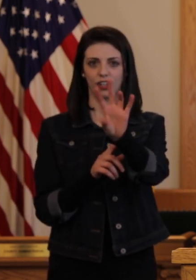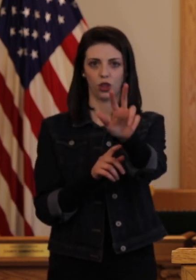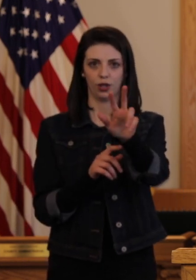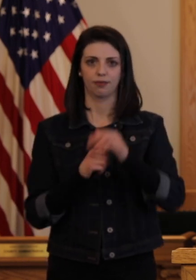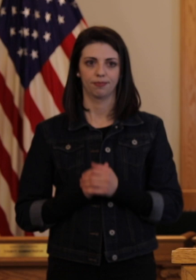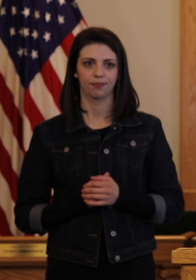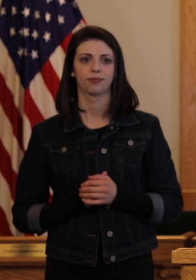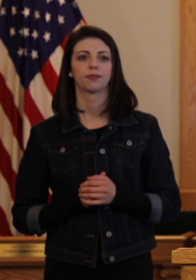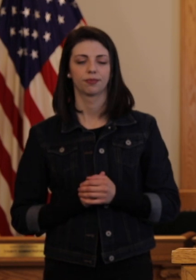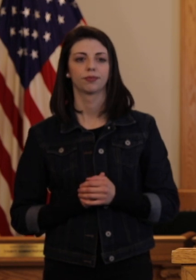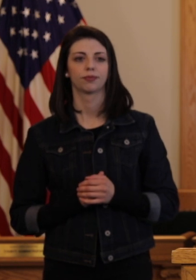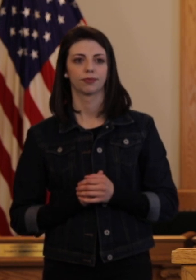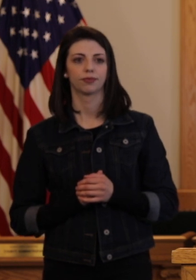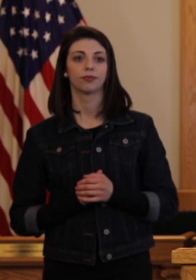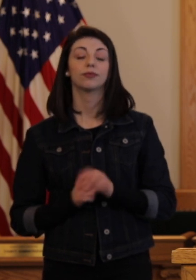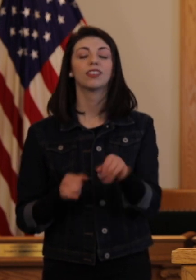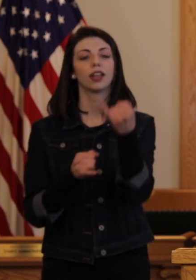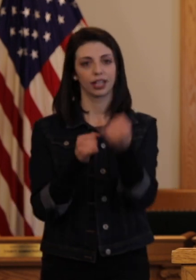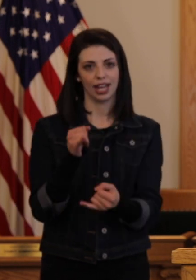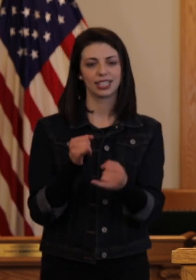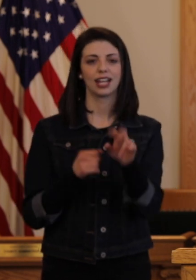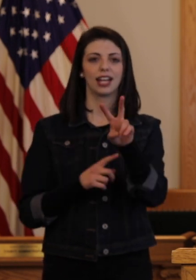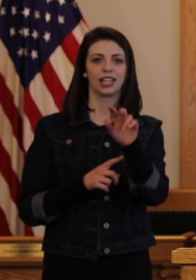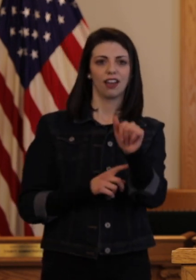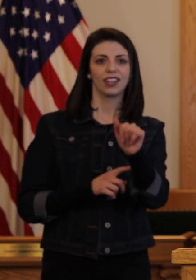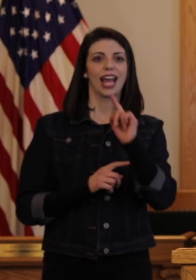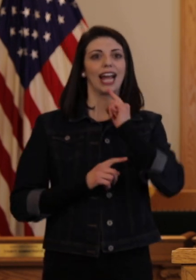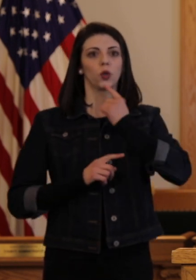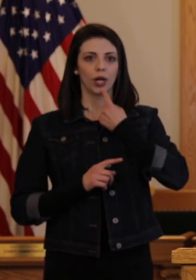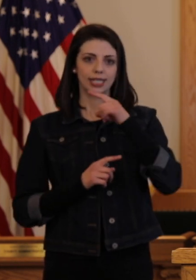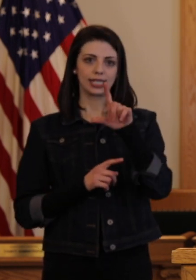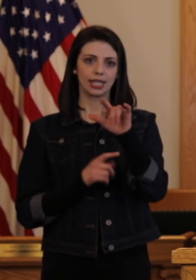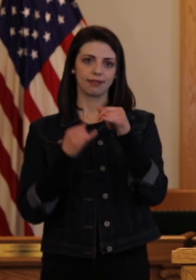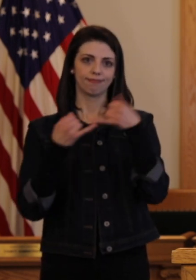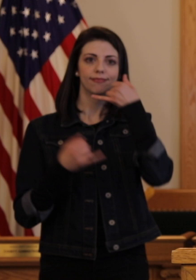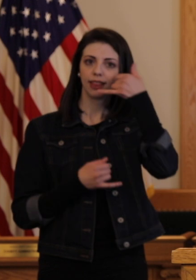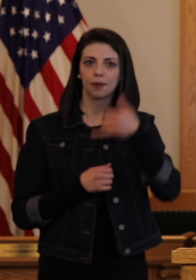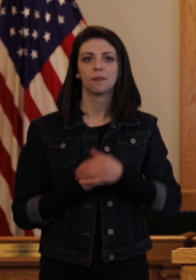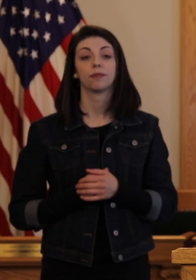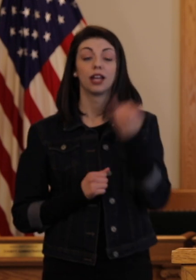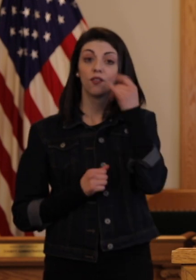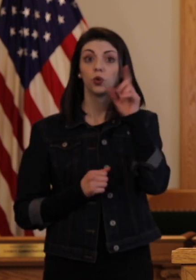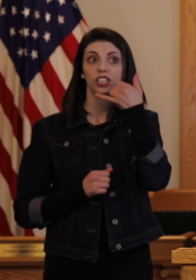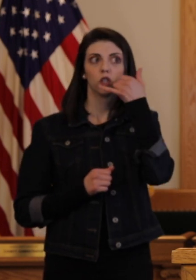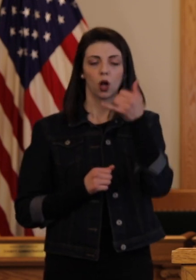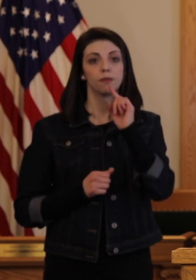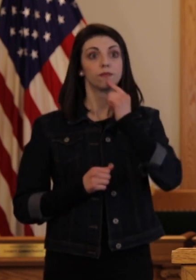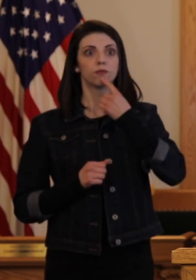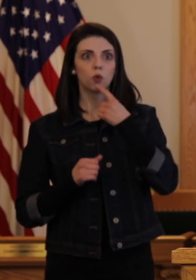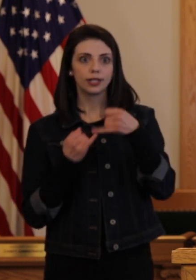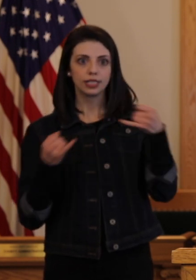99873. And lastly, the Veterans Crisis Line. If you need to get a hold of the Veterans Crisis Line, please